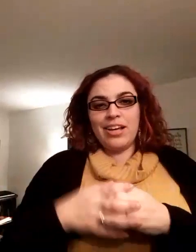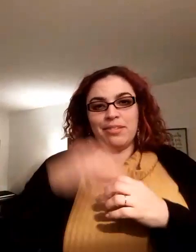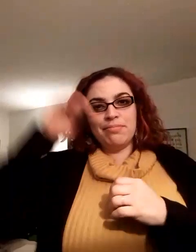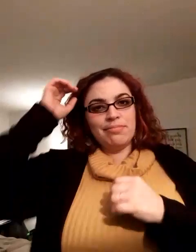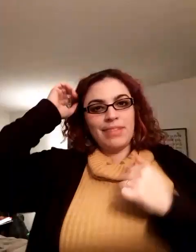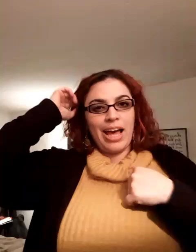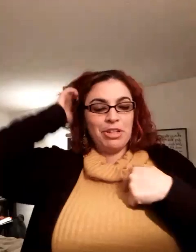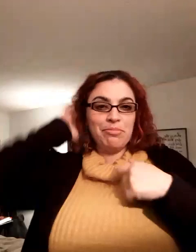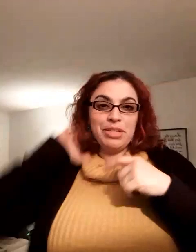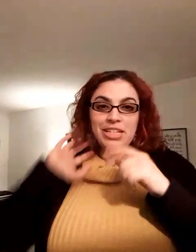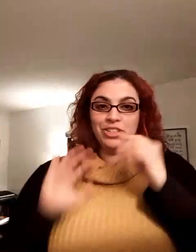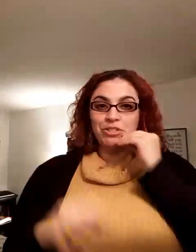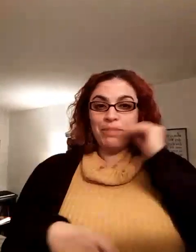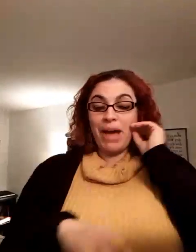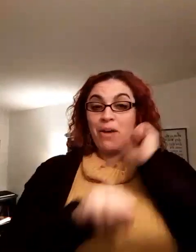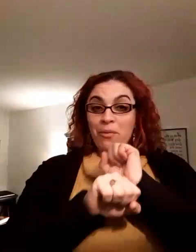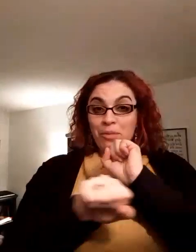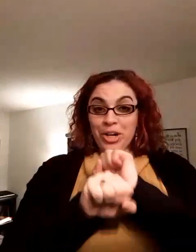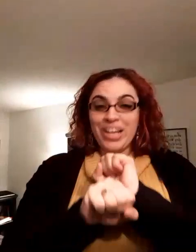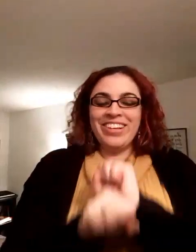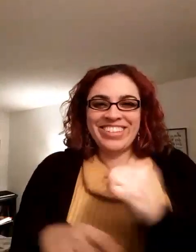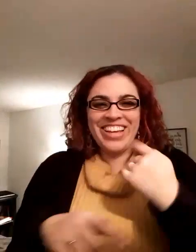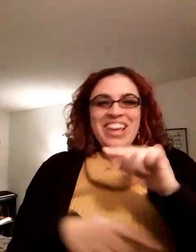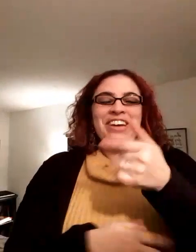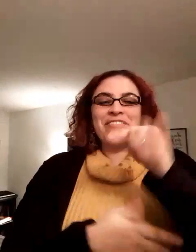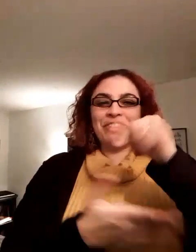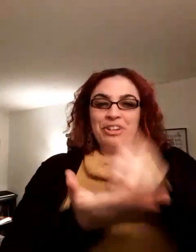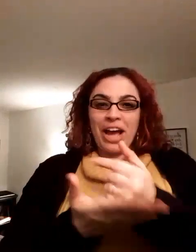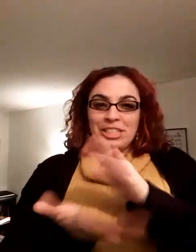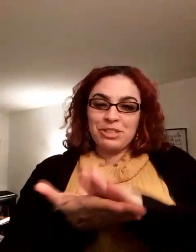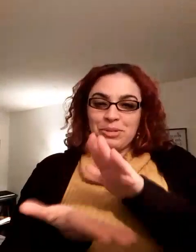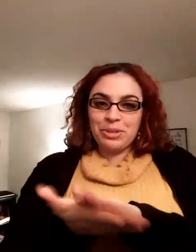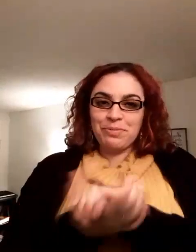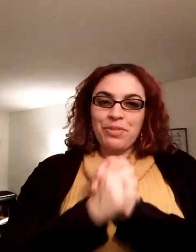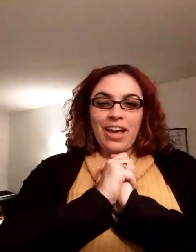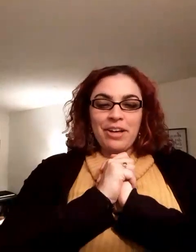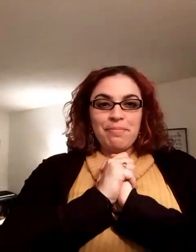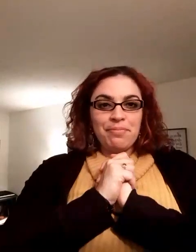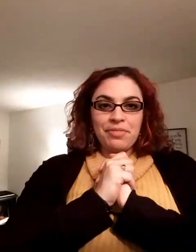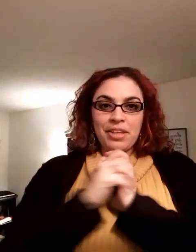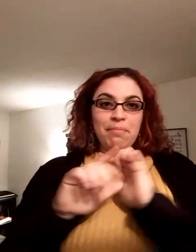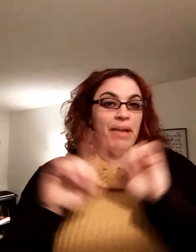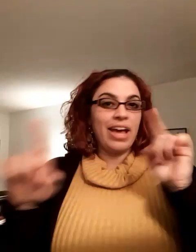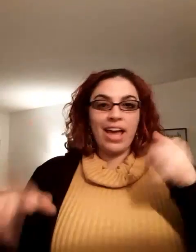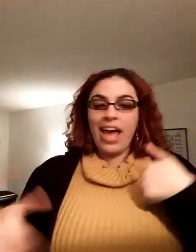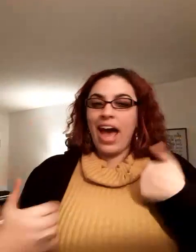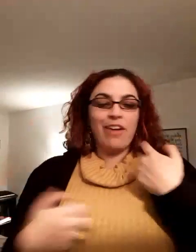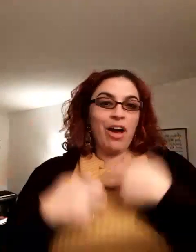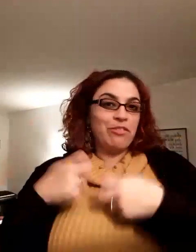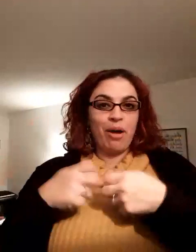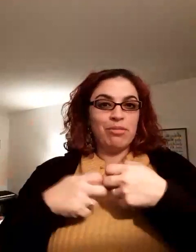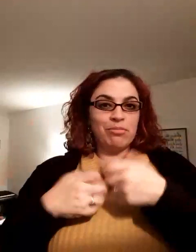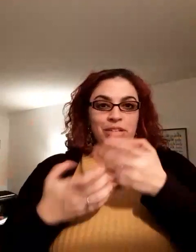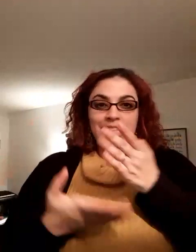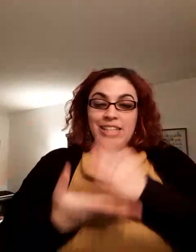I'm going to be doing my homework for grad school, but I don't have a problem with